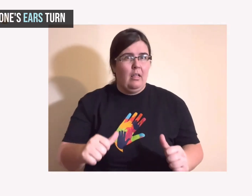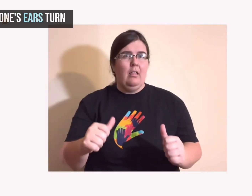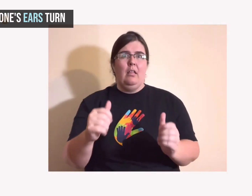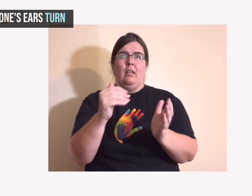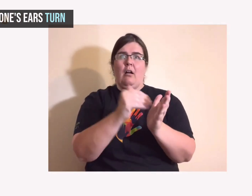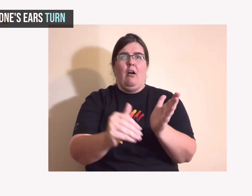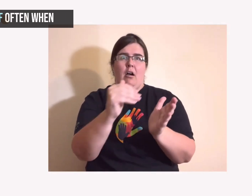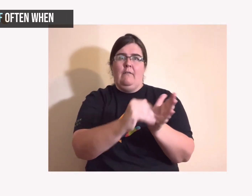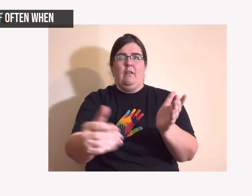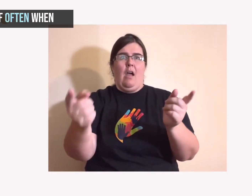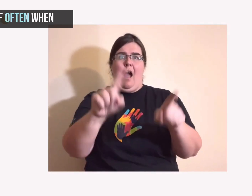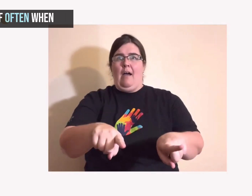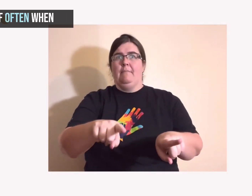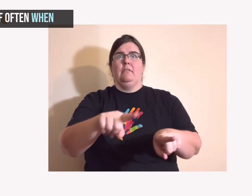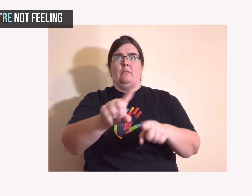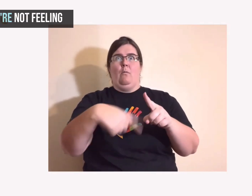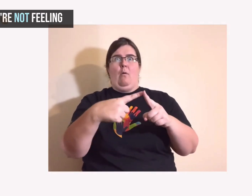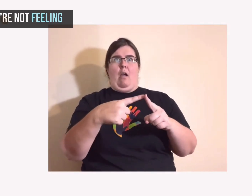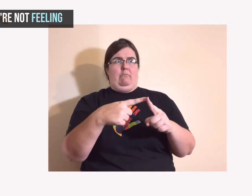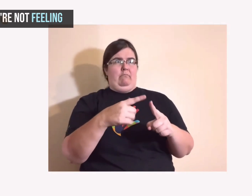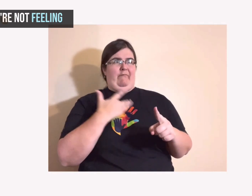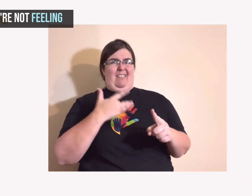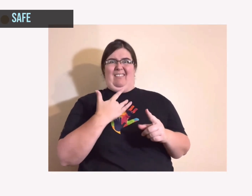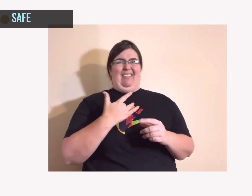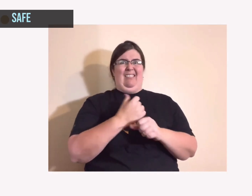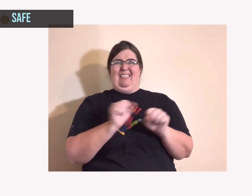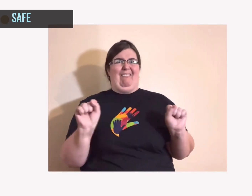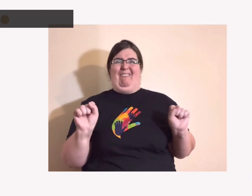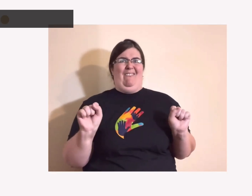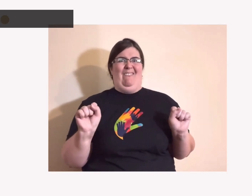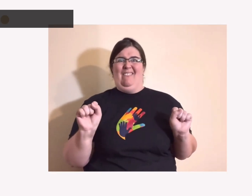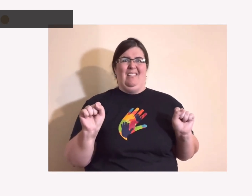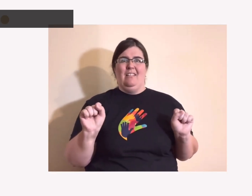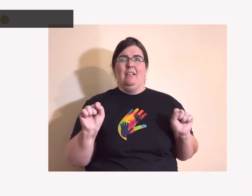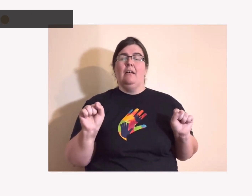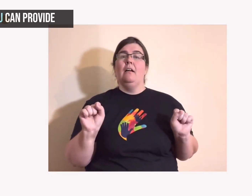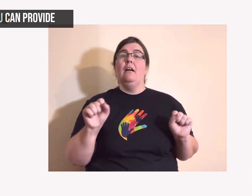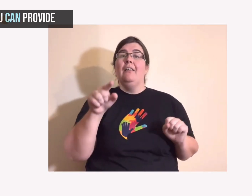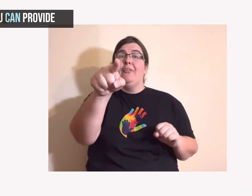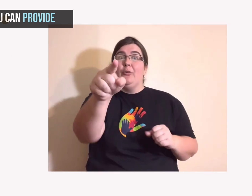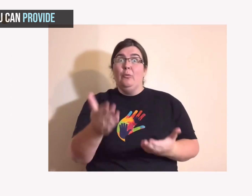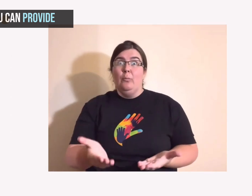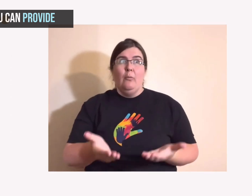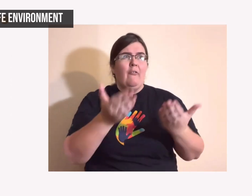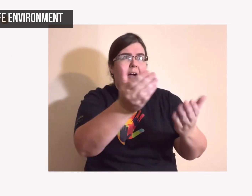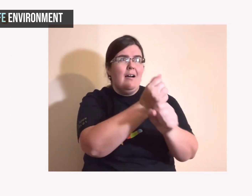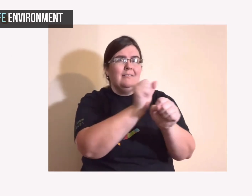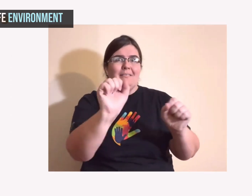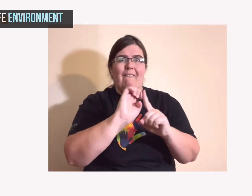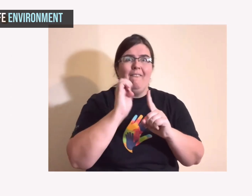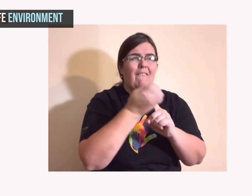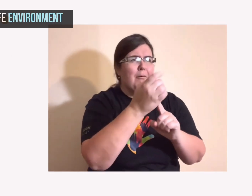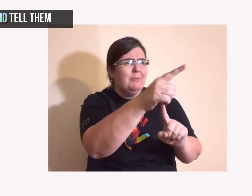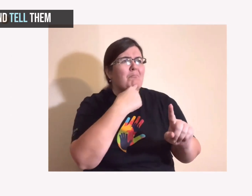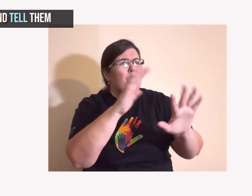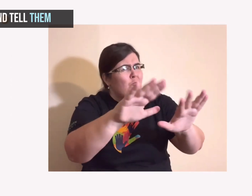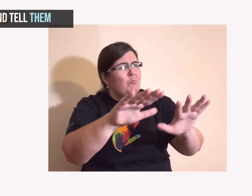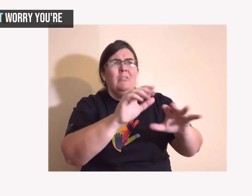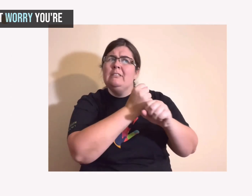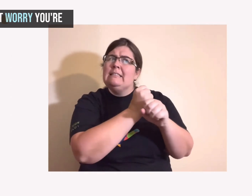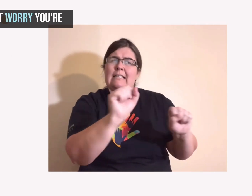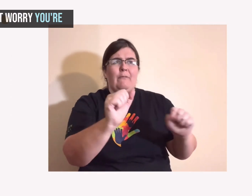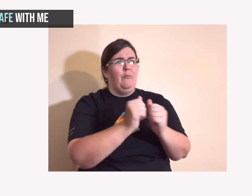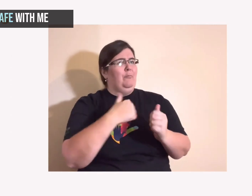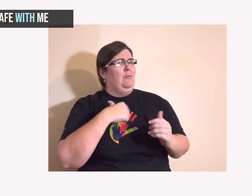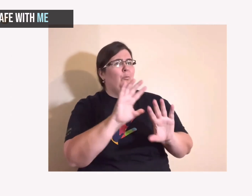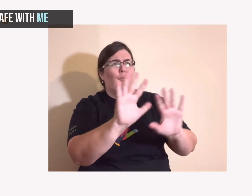Someone's ears turn off often when they're not feeling safe. You can provide a safe environment and tell them, don't